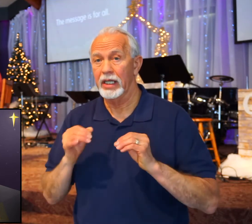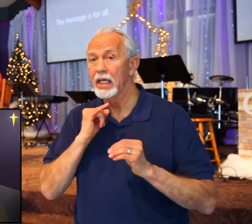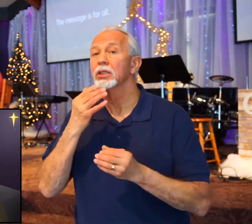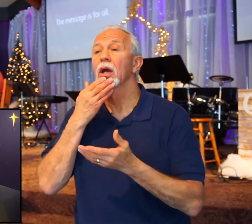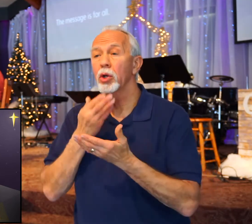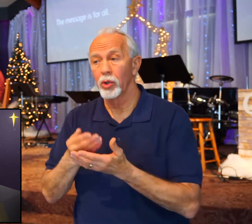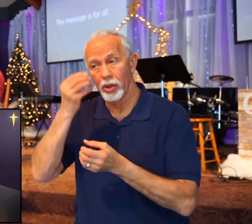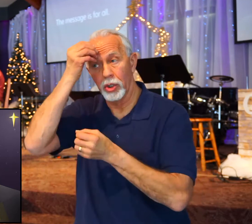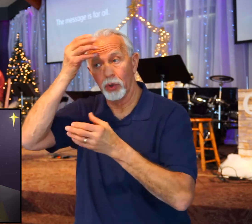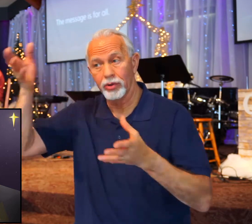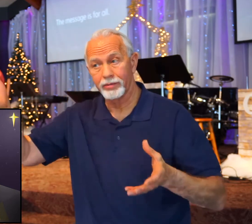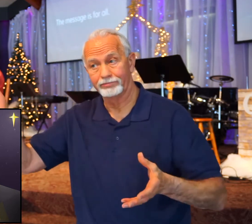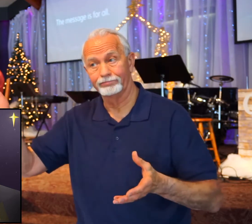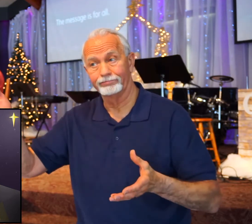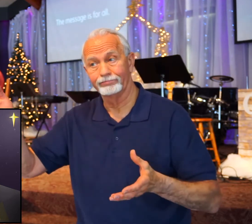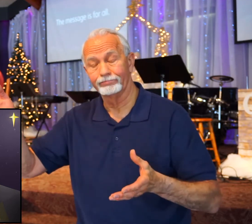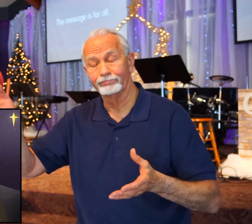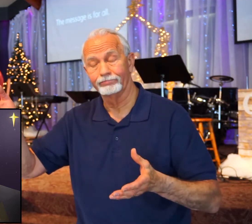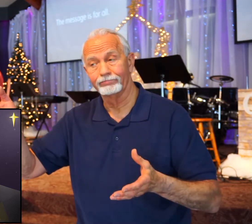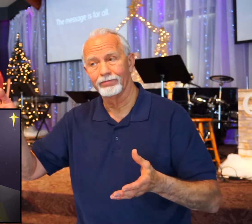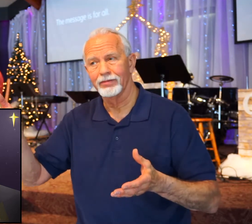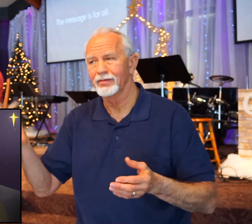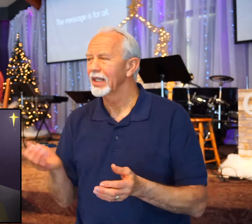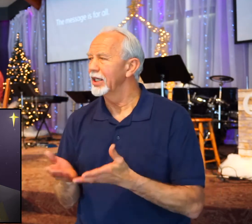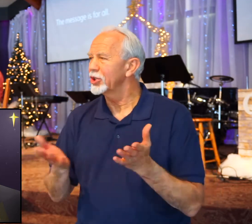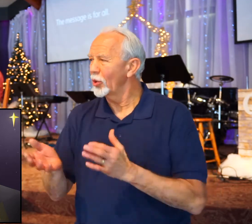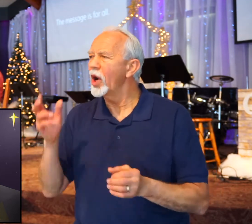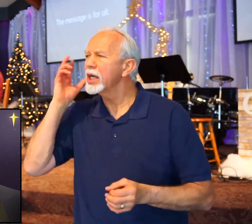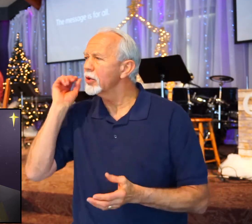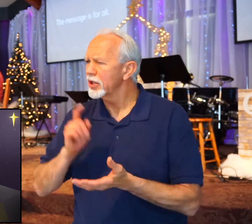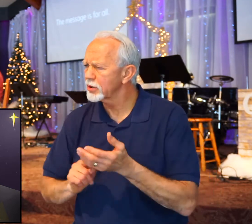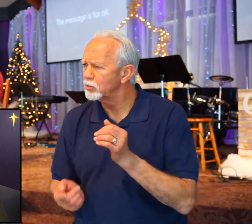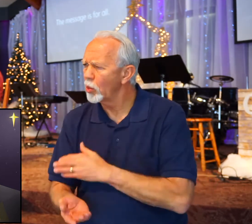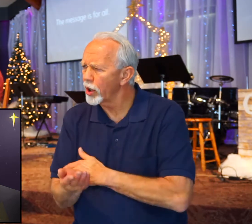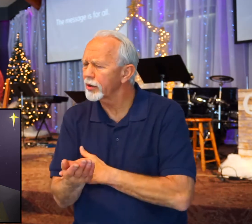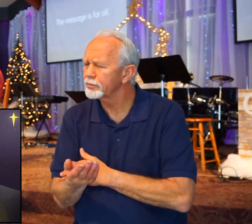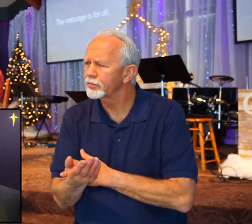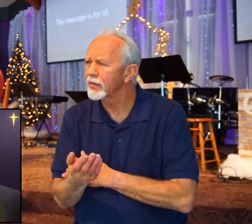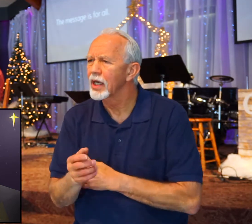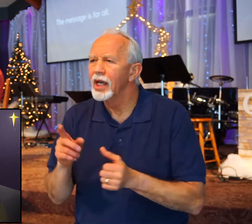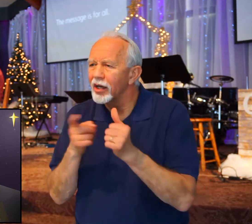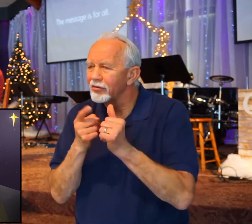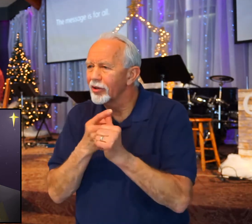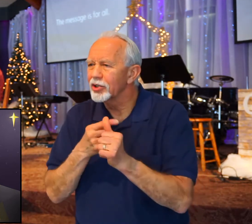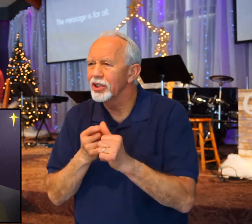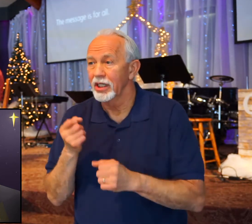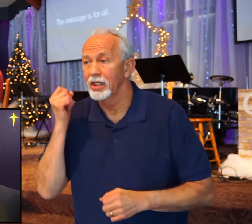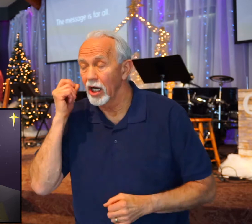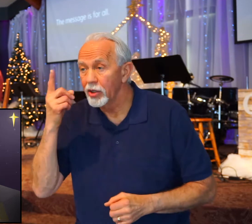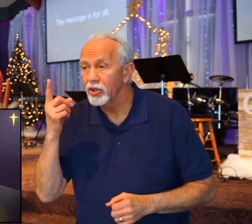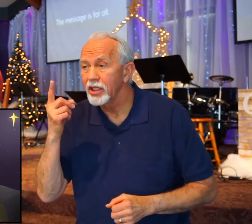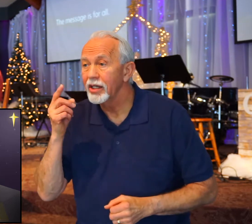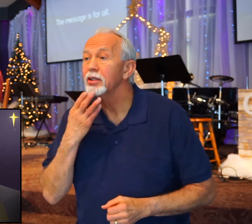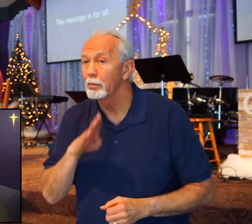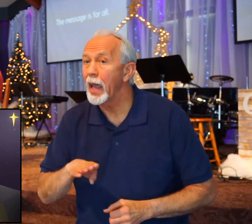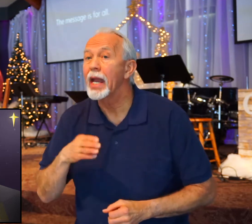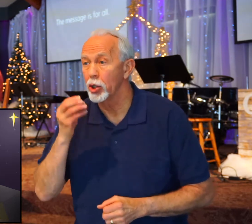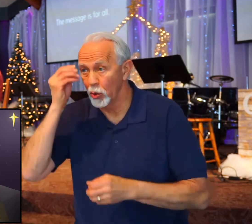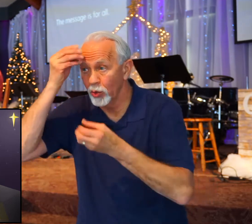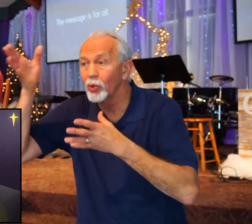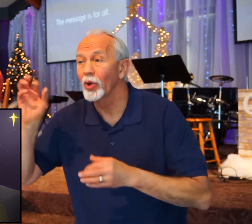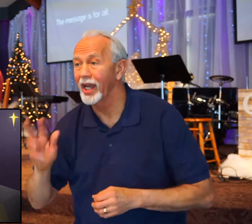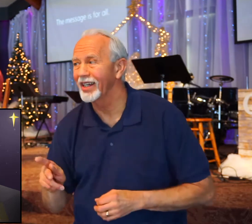news. So what you're hearing this morning right there in that text is, first of all, you got to understand there's bad news,